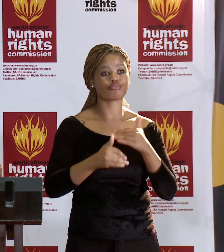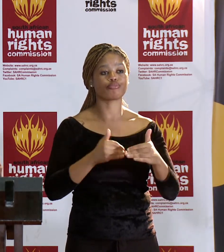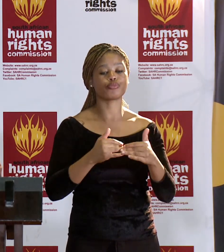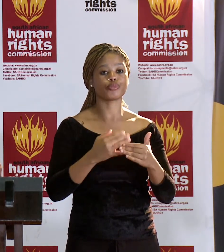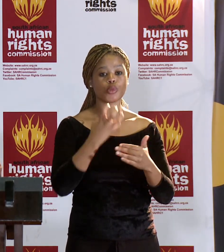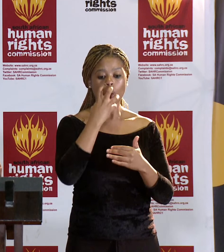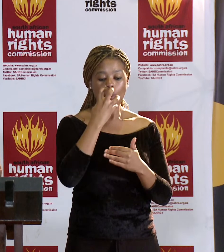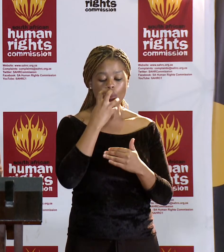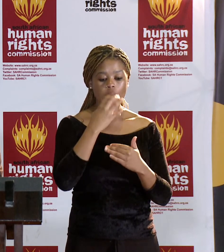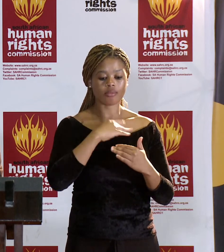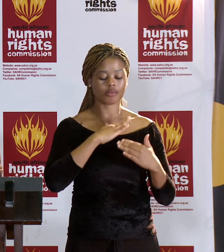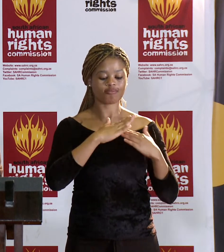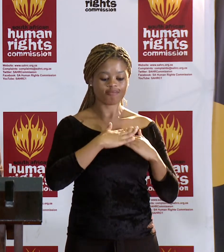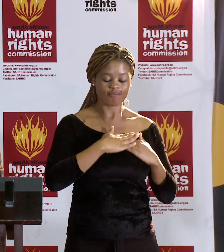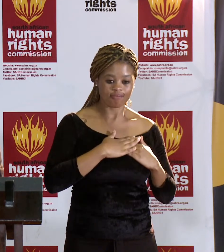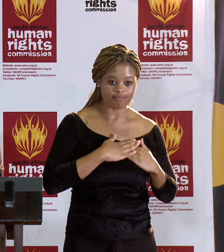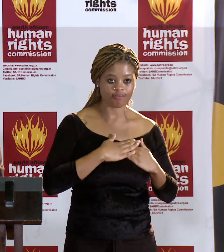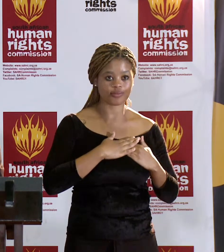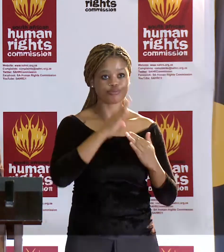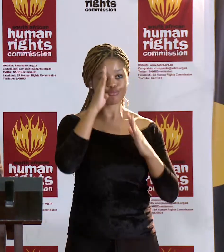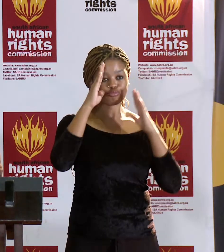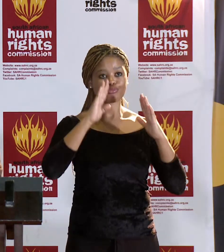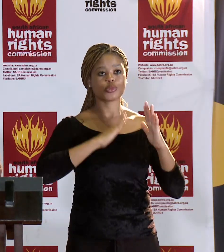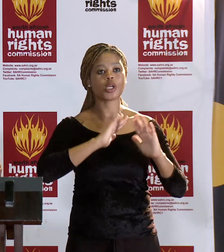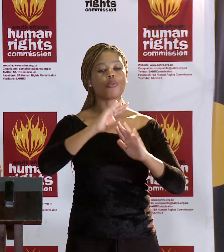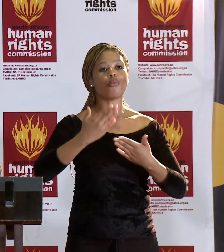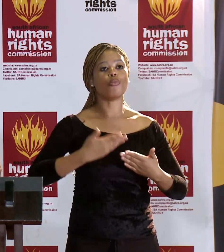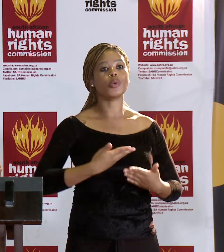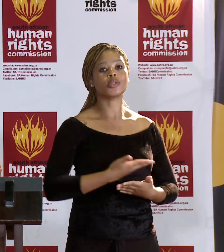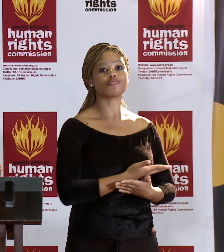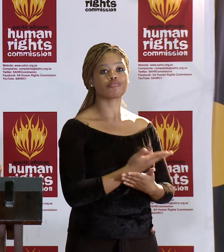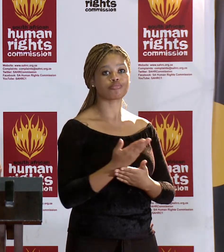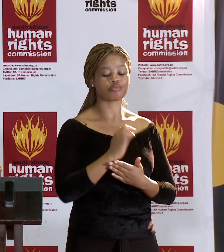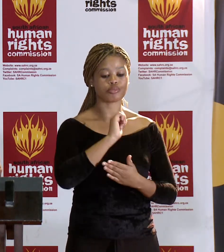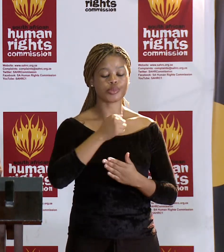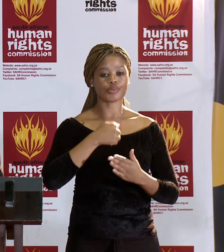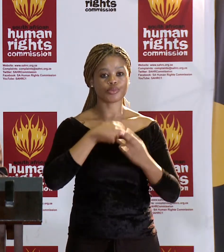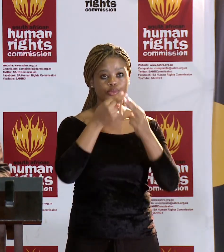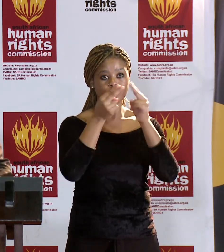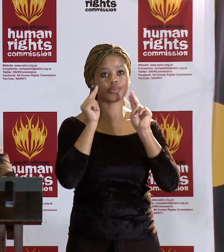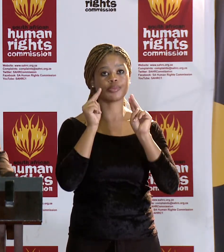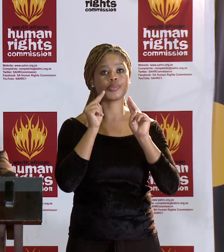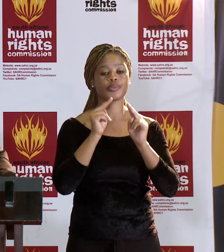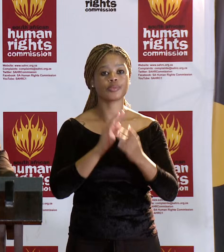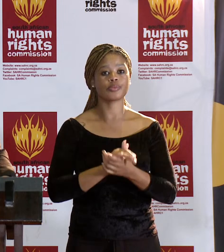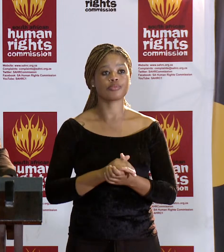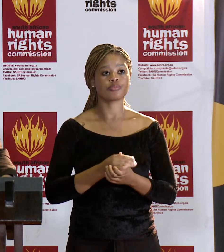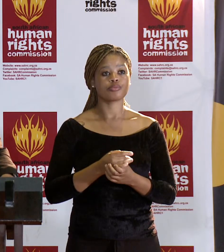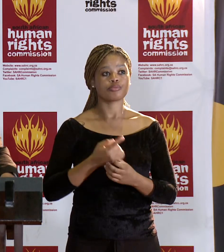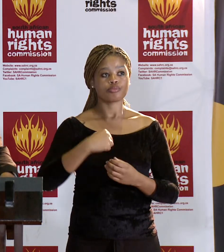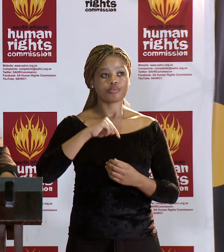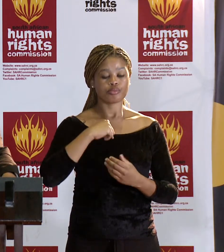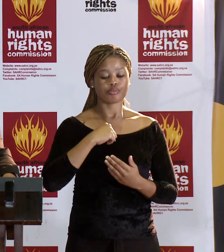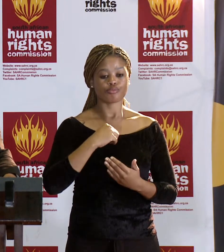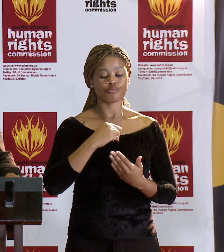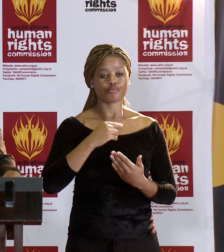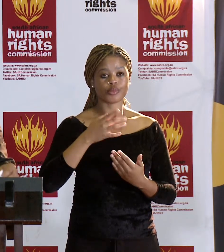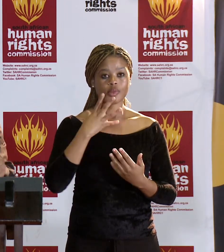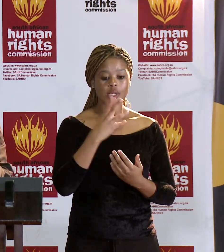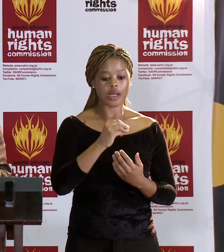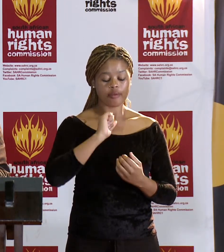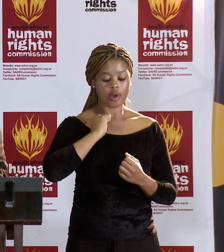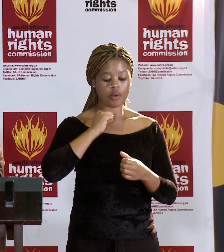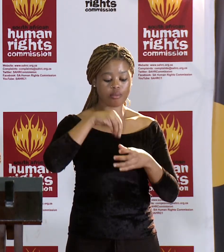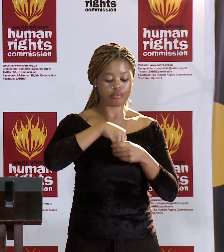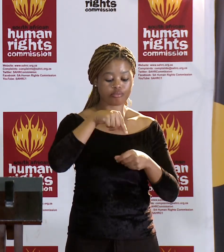warm and a hearty greeting and a welcoming embrace from our university. We are pleased to play our part in